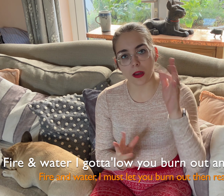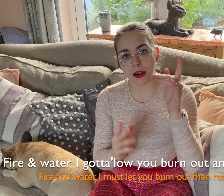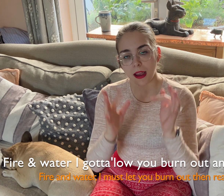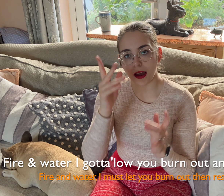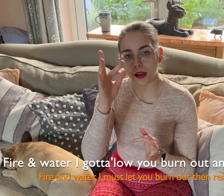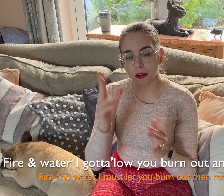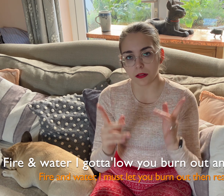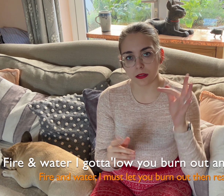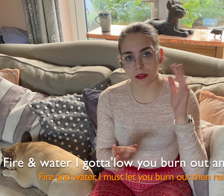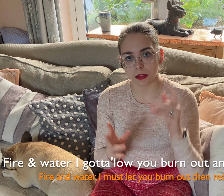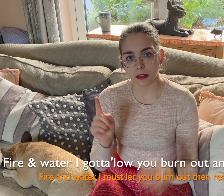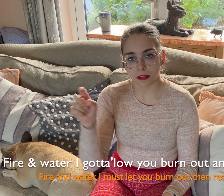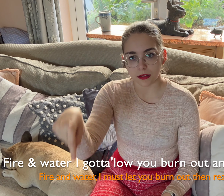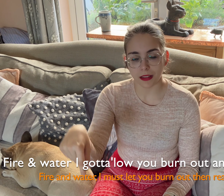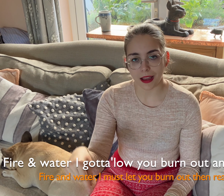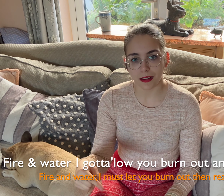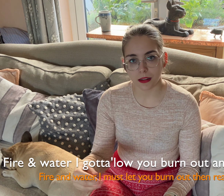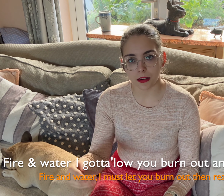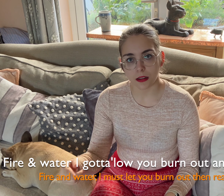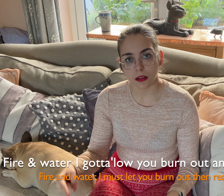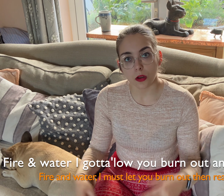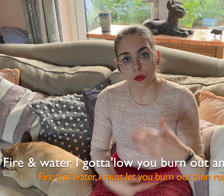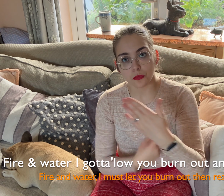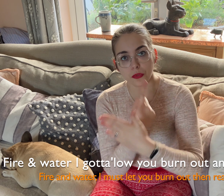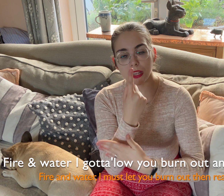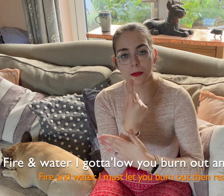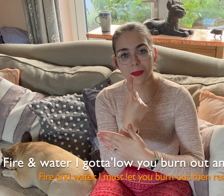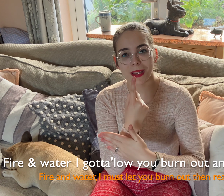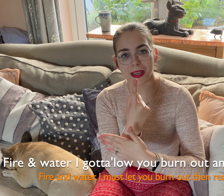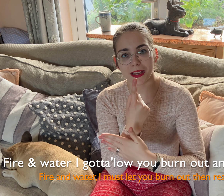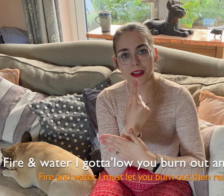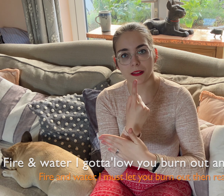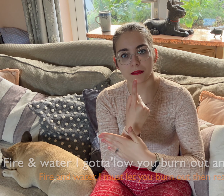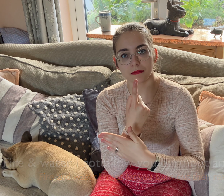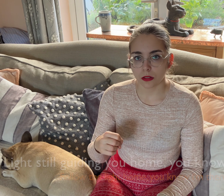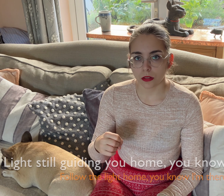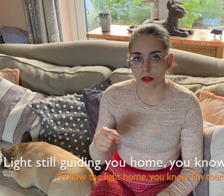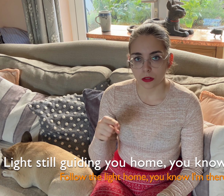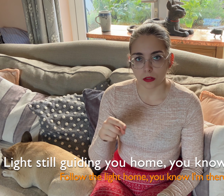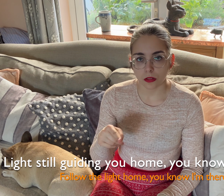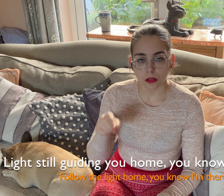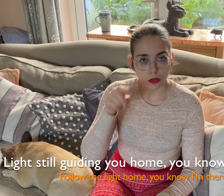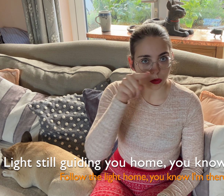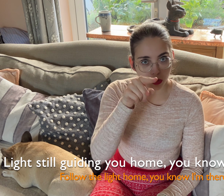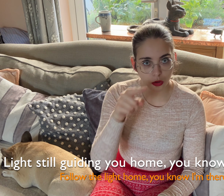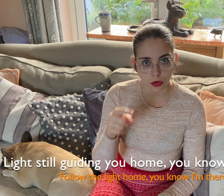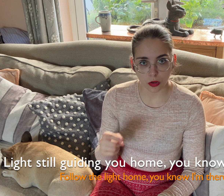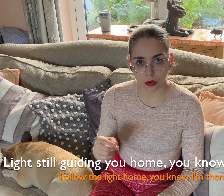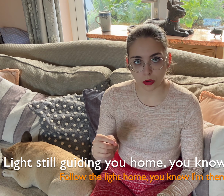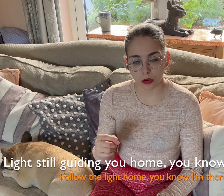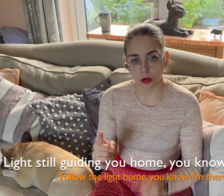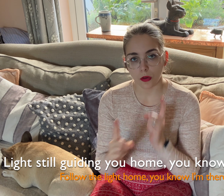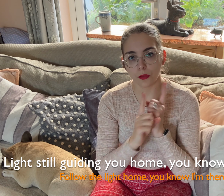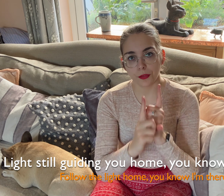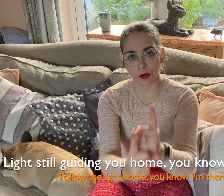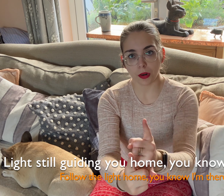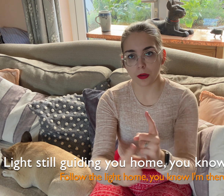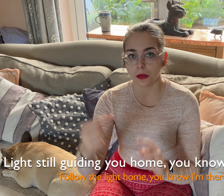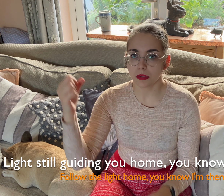out. Then reappear. You follow the